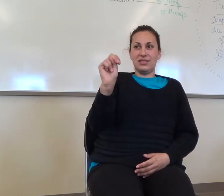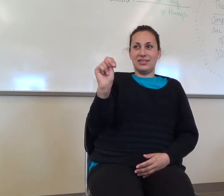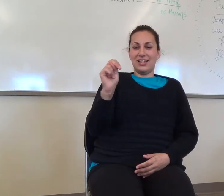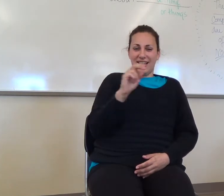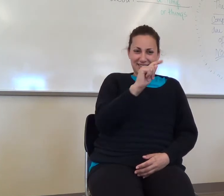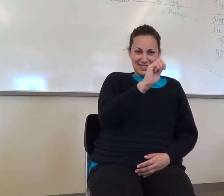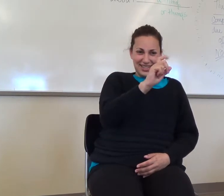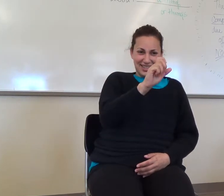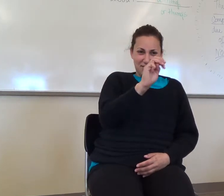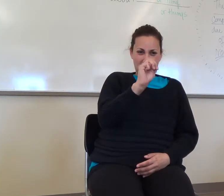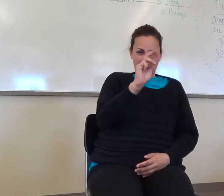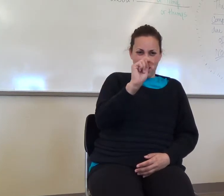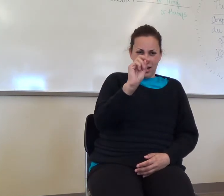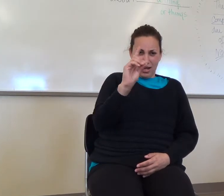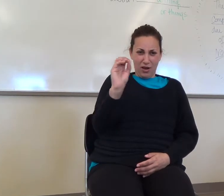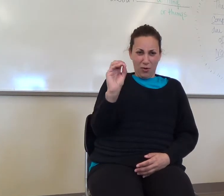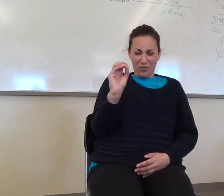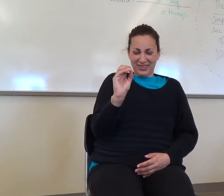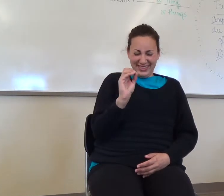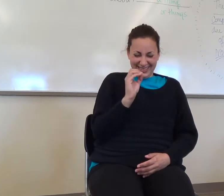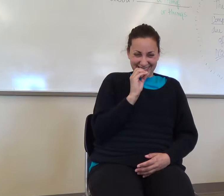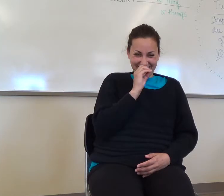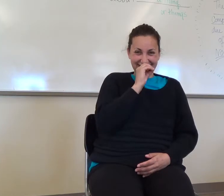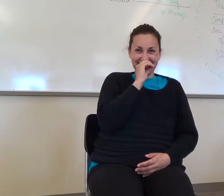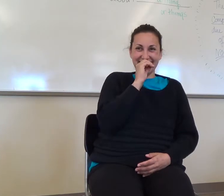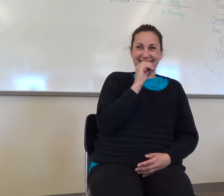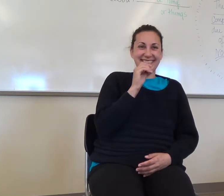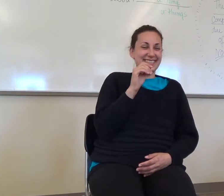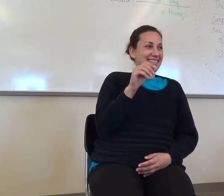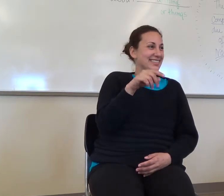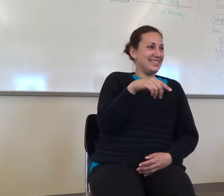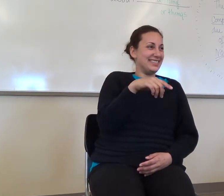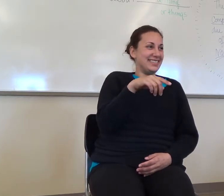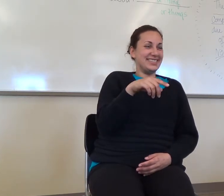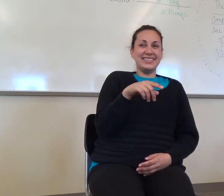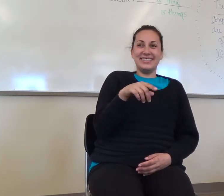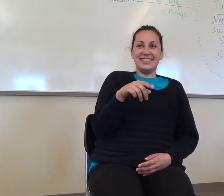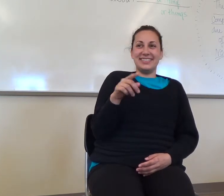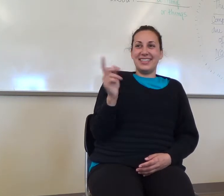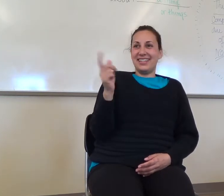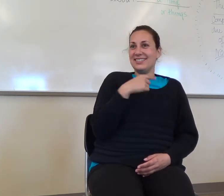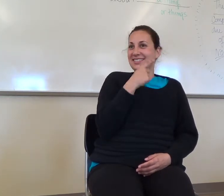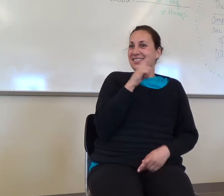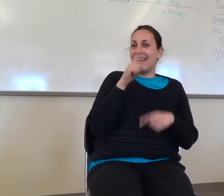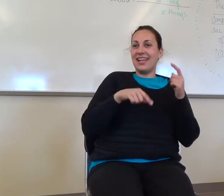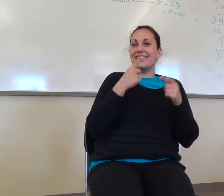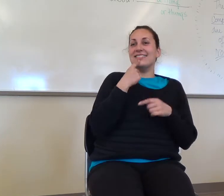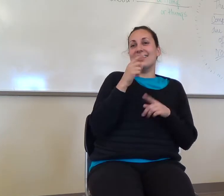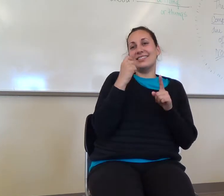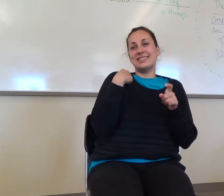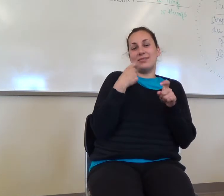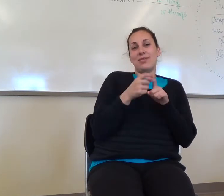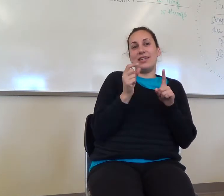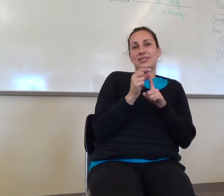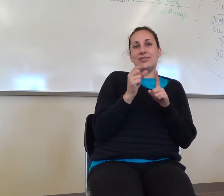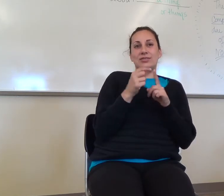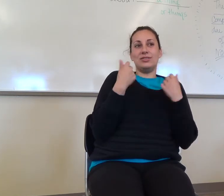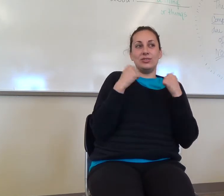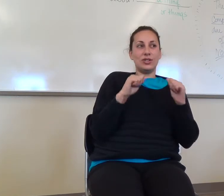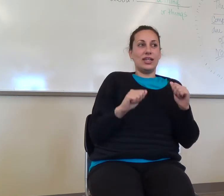Okay. All right. So this, do we see a reversal transition?